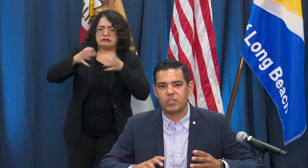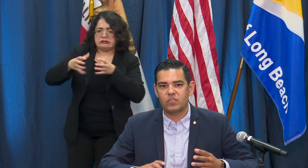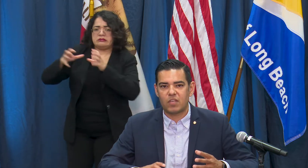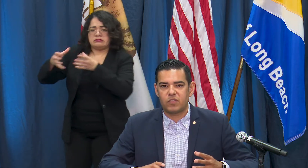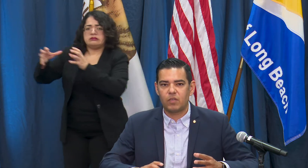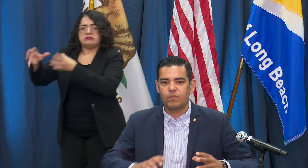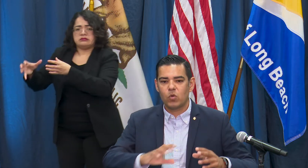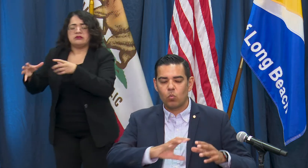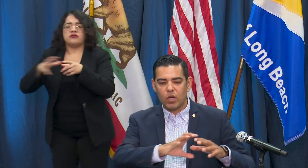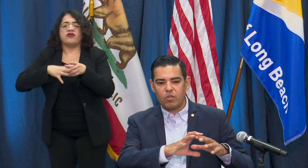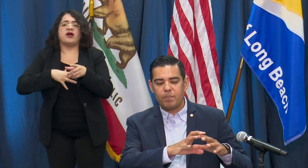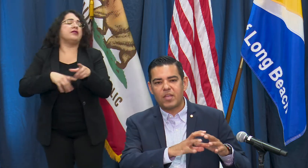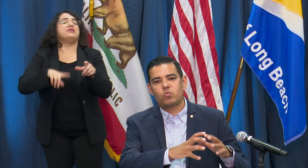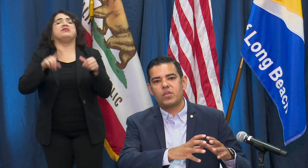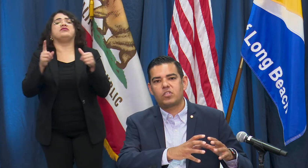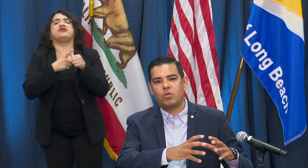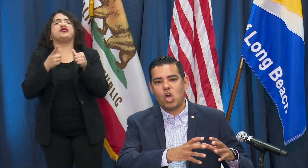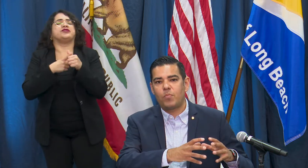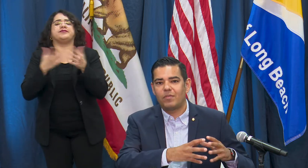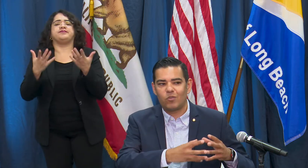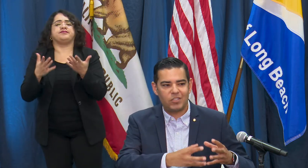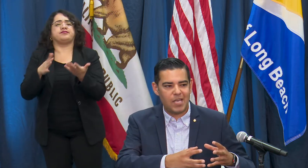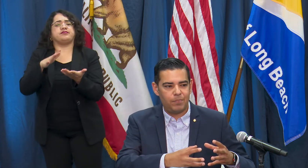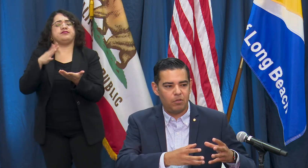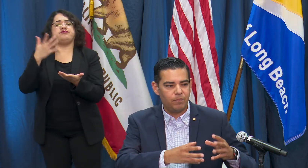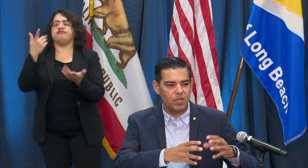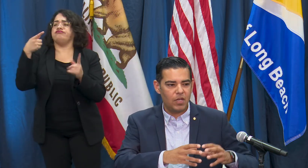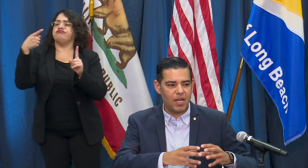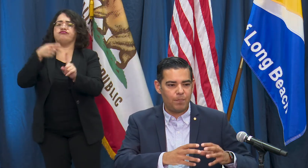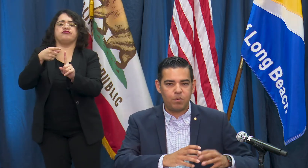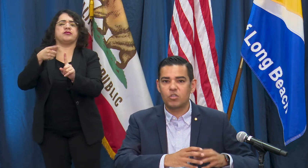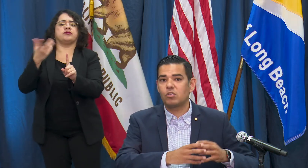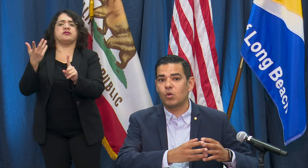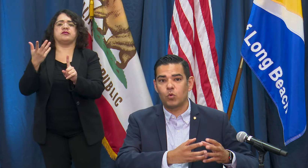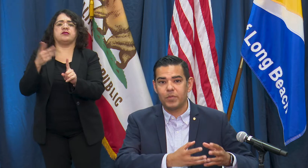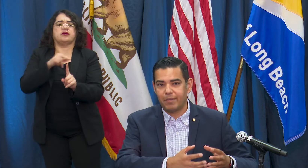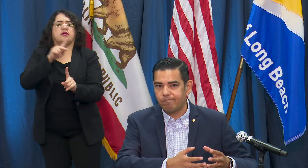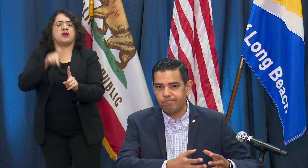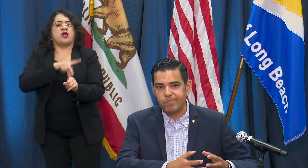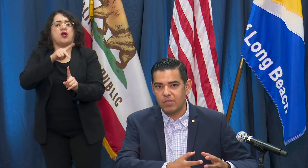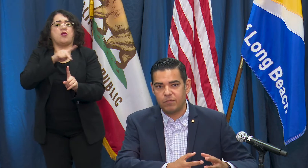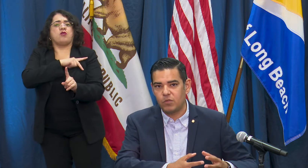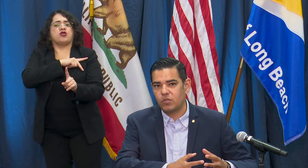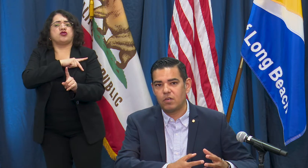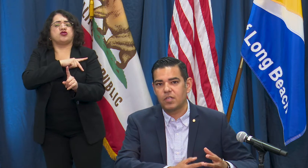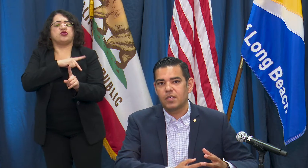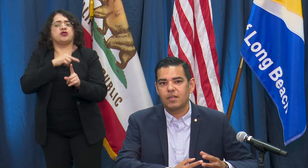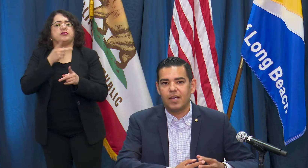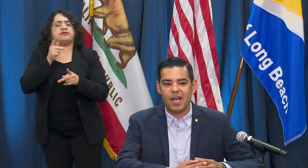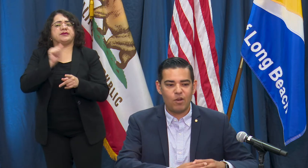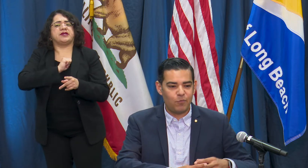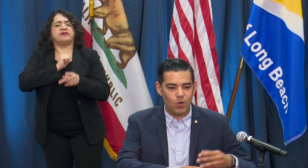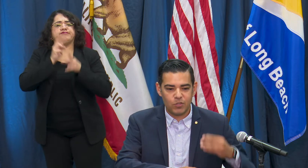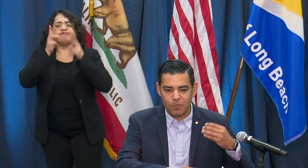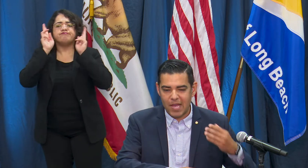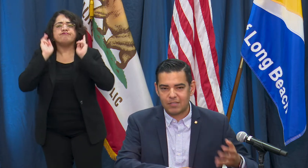we're discussing what are the best ways to reopen, for example, personal grooming in the future. How do folks go back to